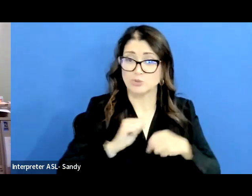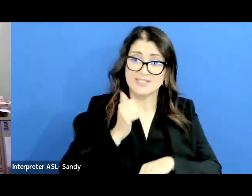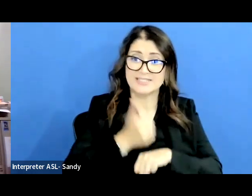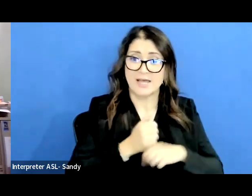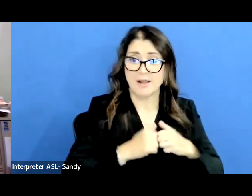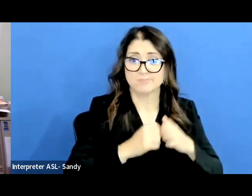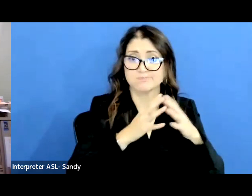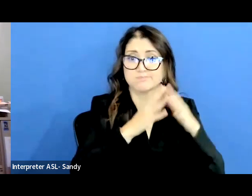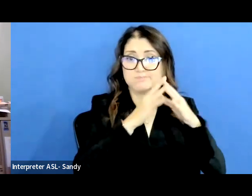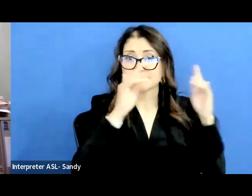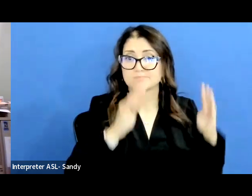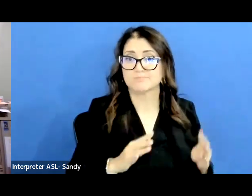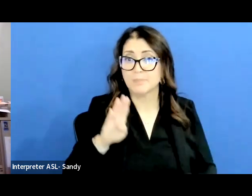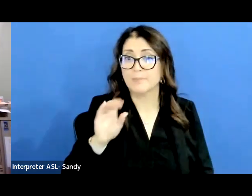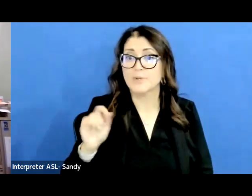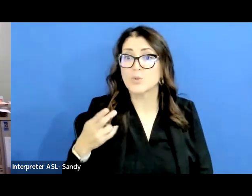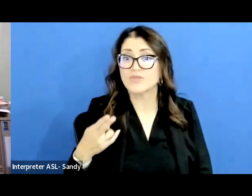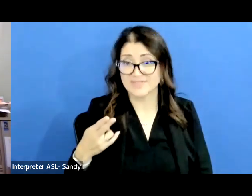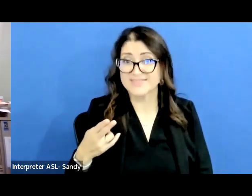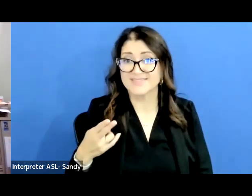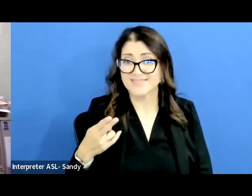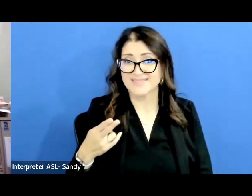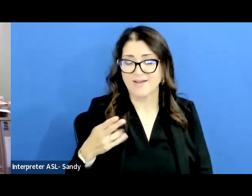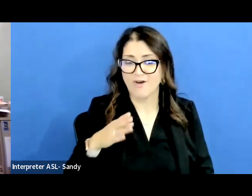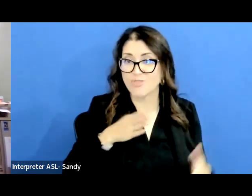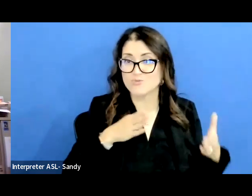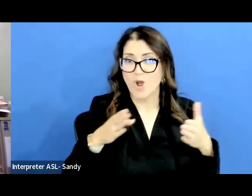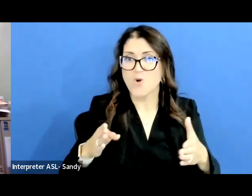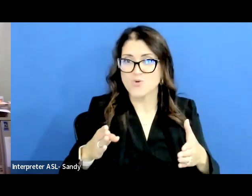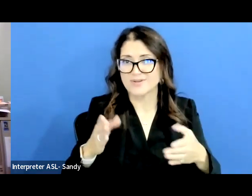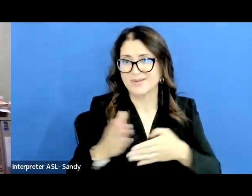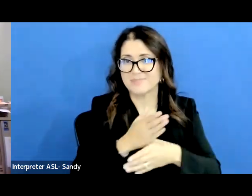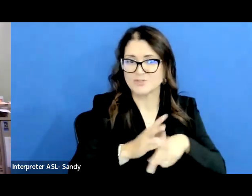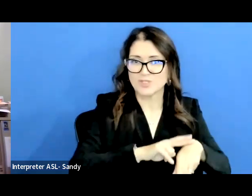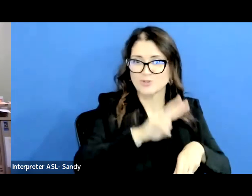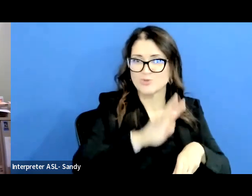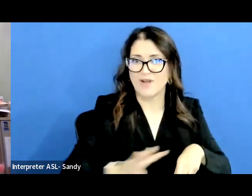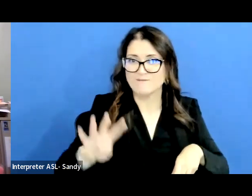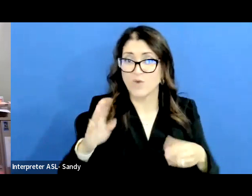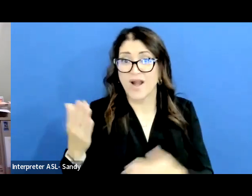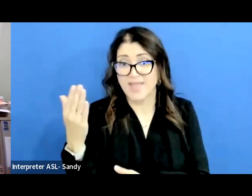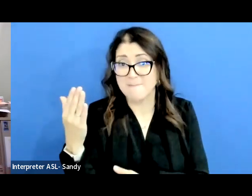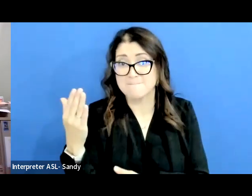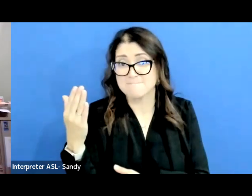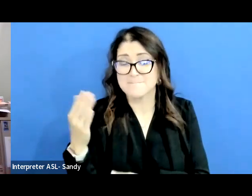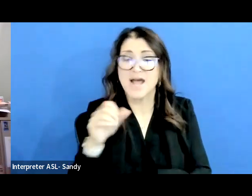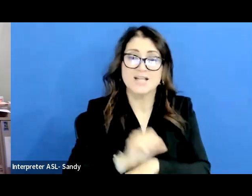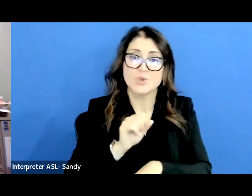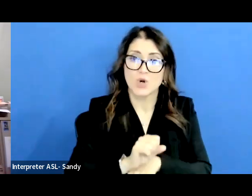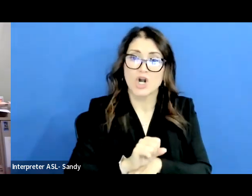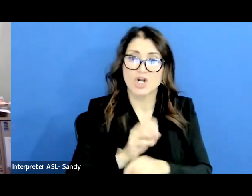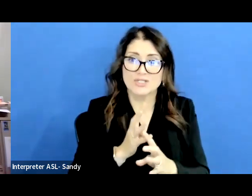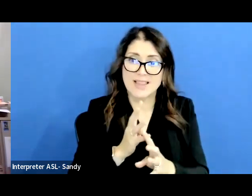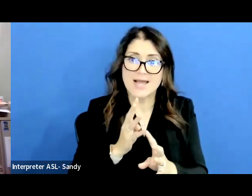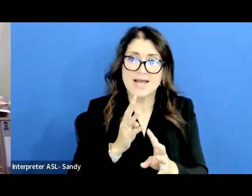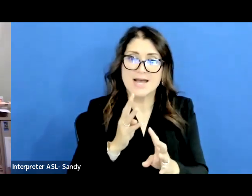alongside of the road, and they go out there like between 2 and 4 a.m. as the workers line up to cross the